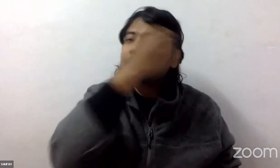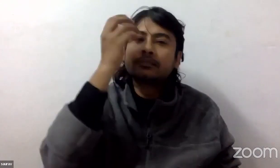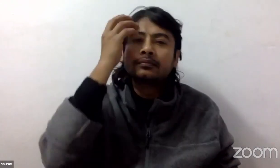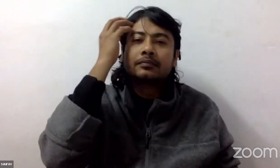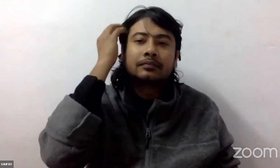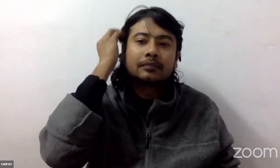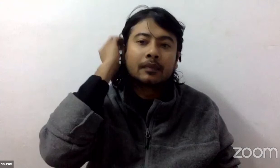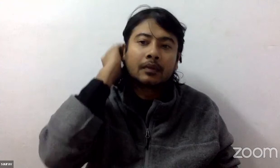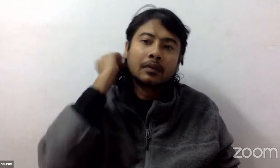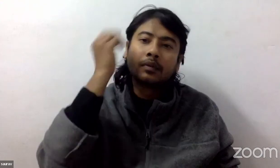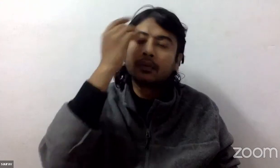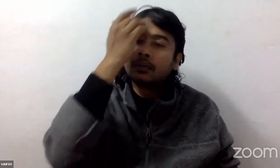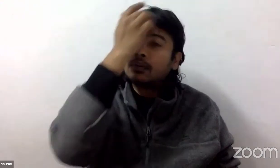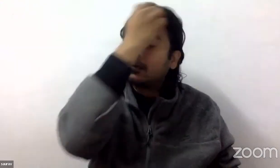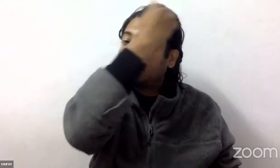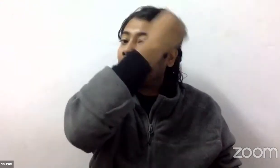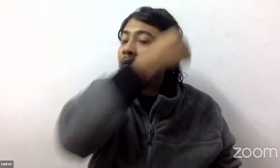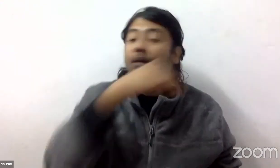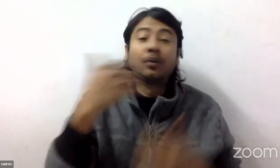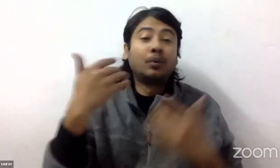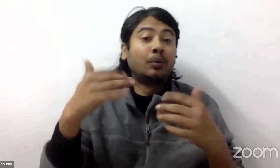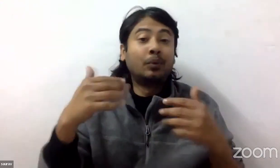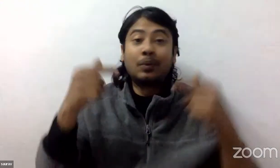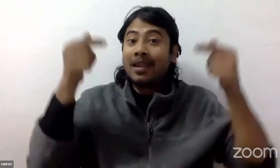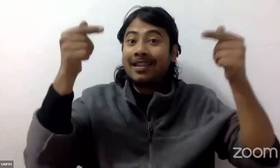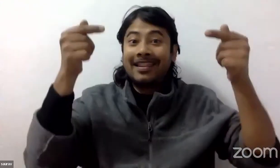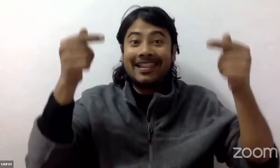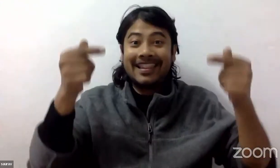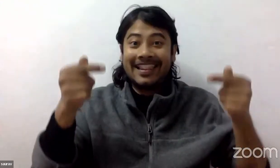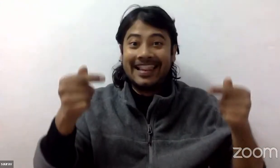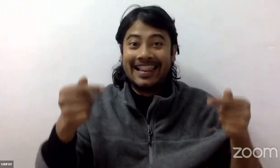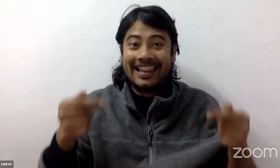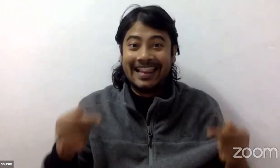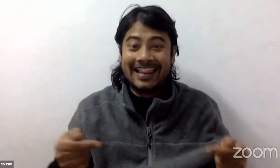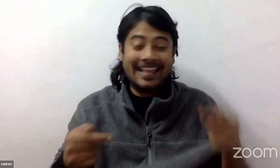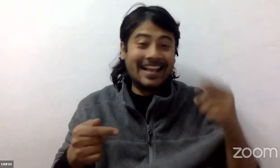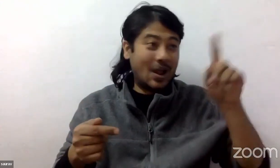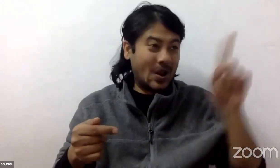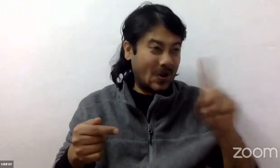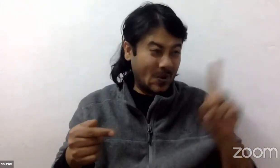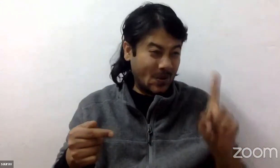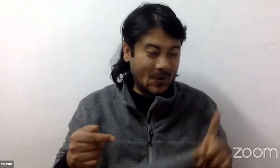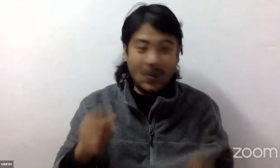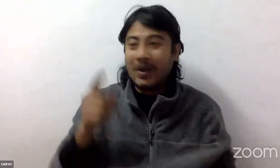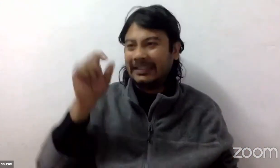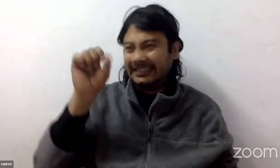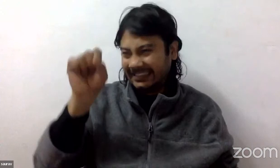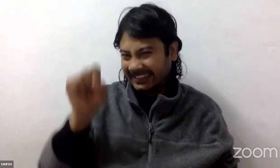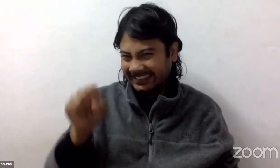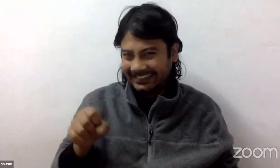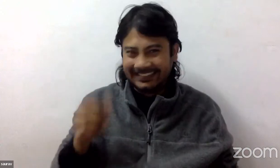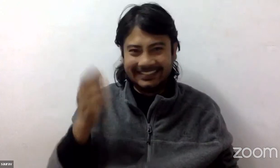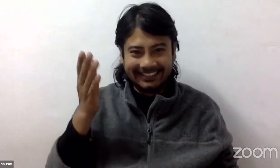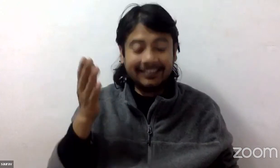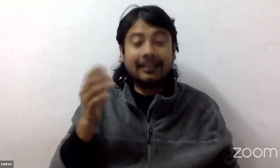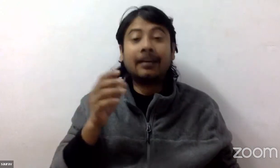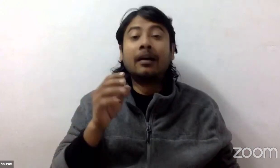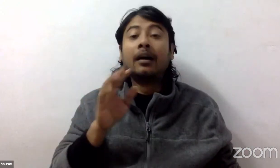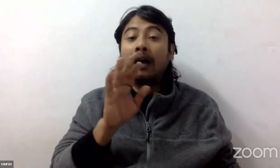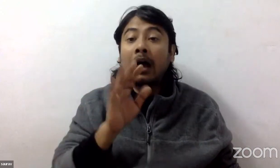So there is a long list of things that we can actually eat. So what I'll do is I'll try to see certain things are very simple, like curd